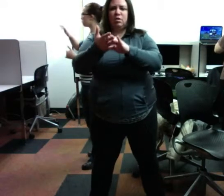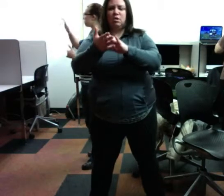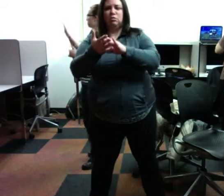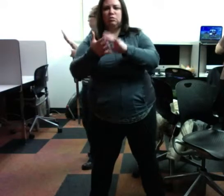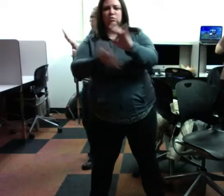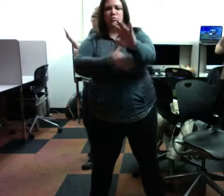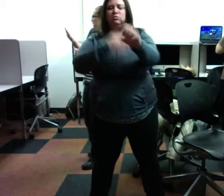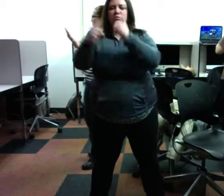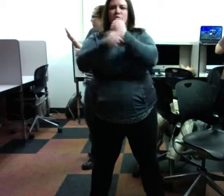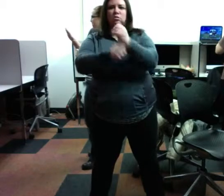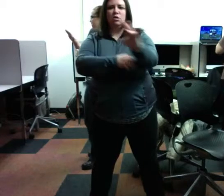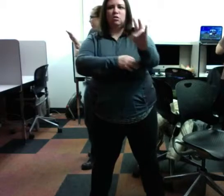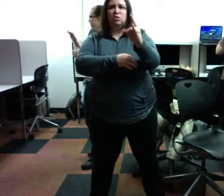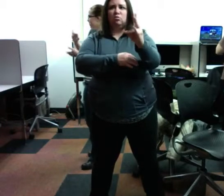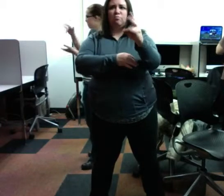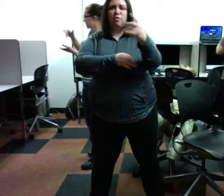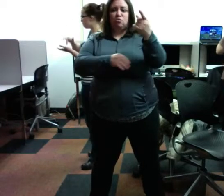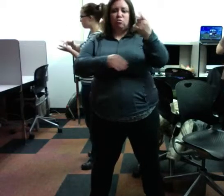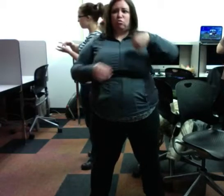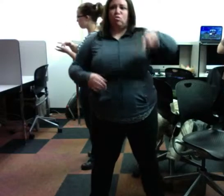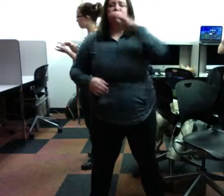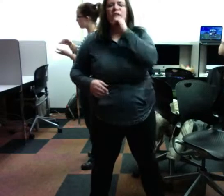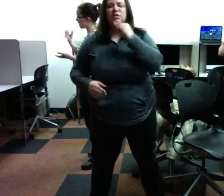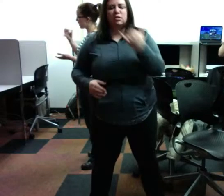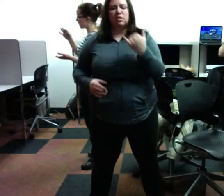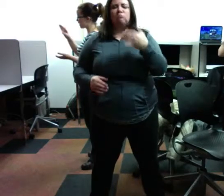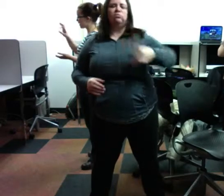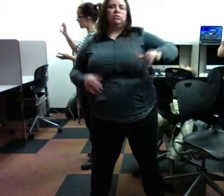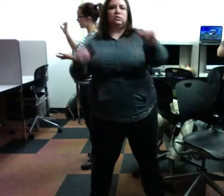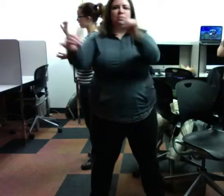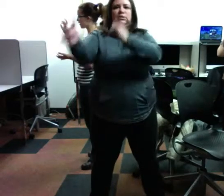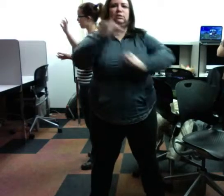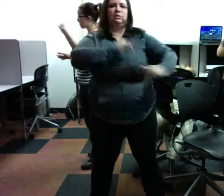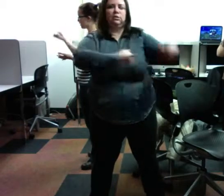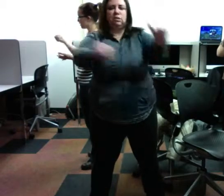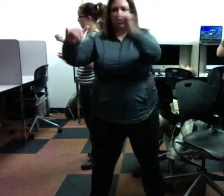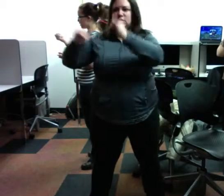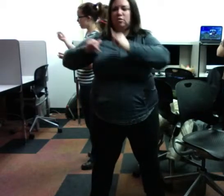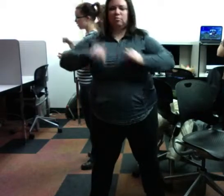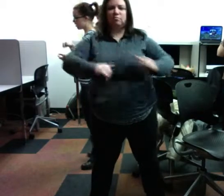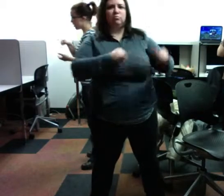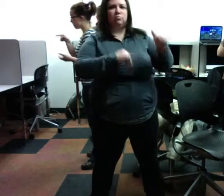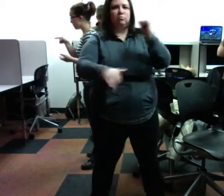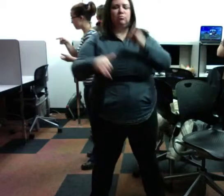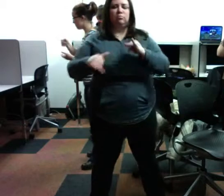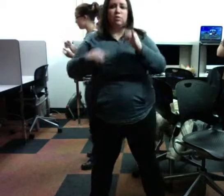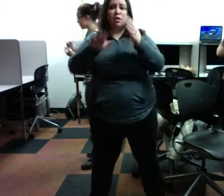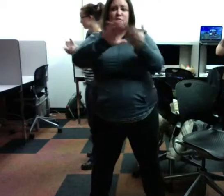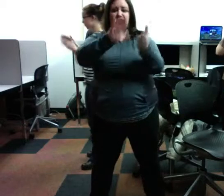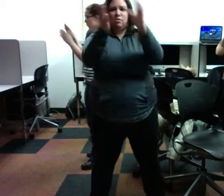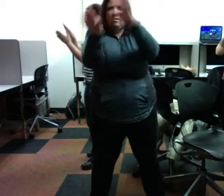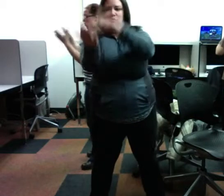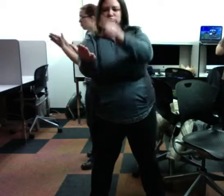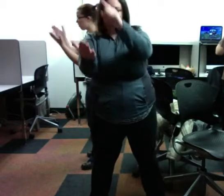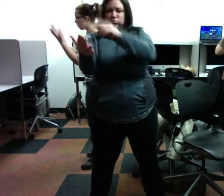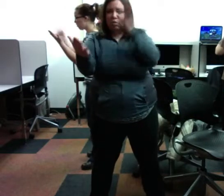your age. On the back cover of their final issue was a photograph of an early morning country road,